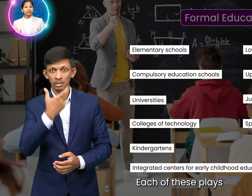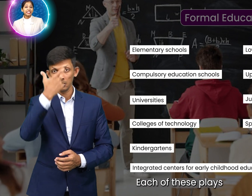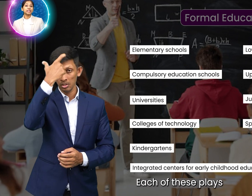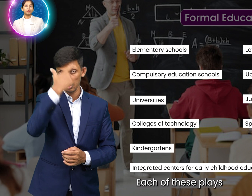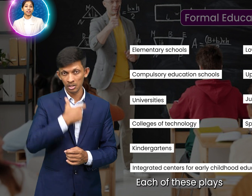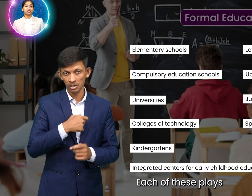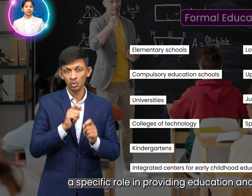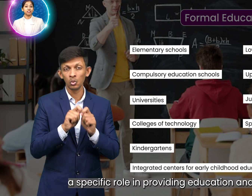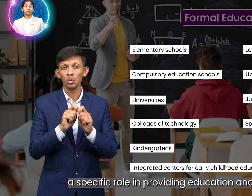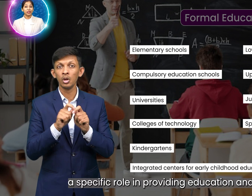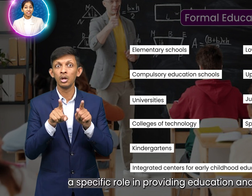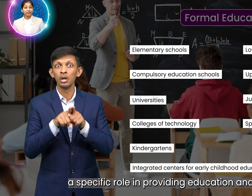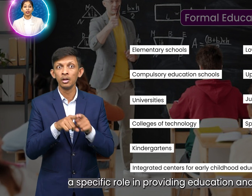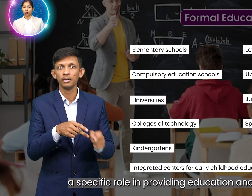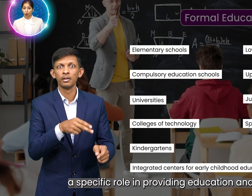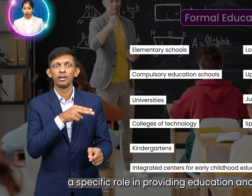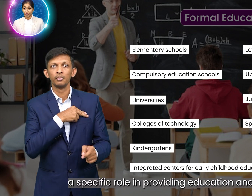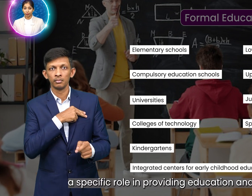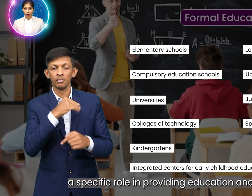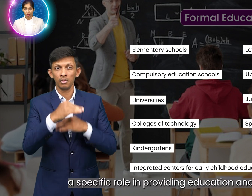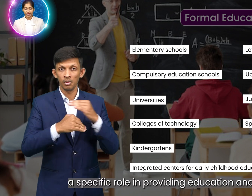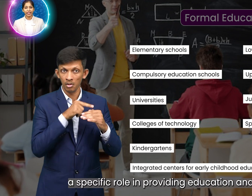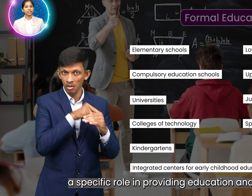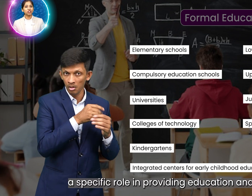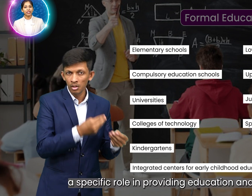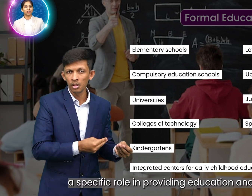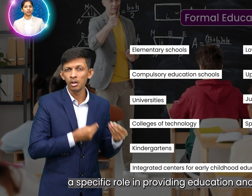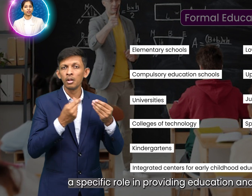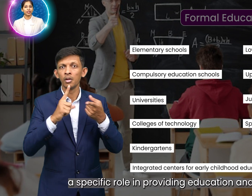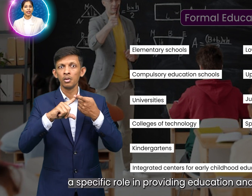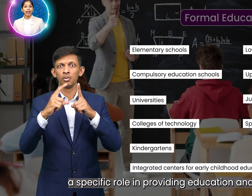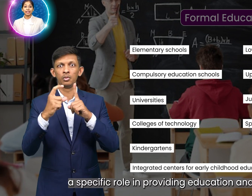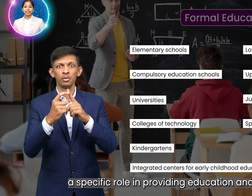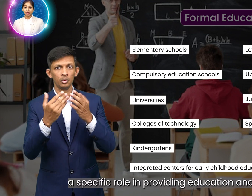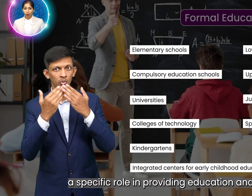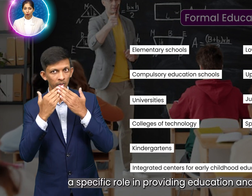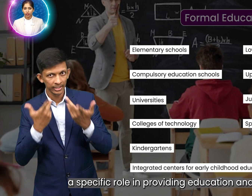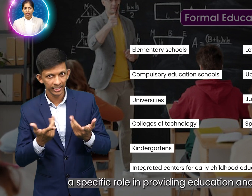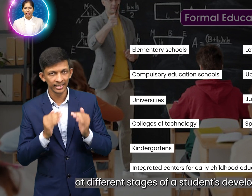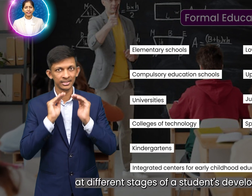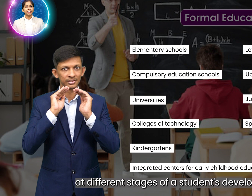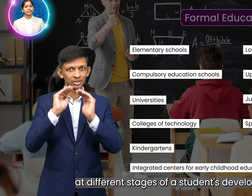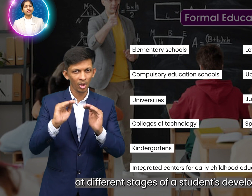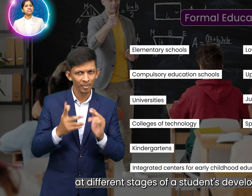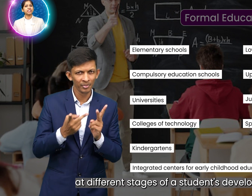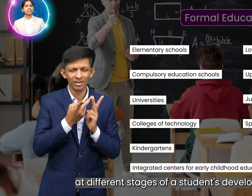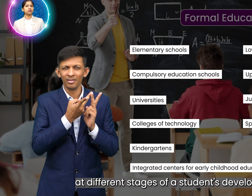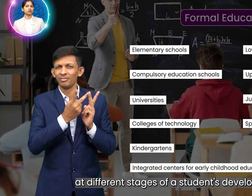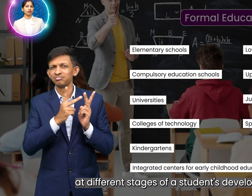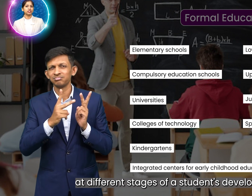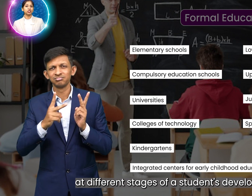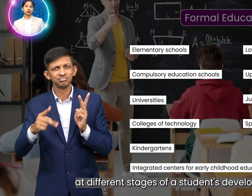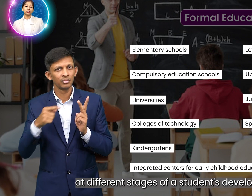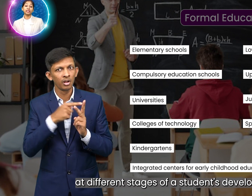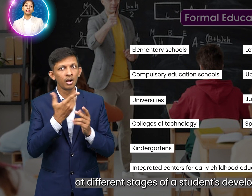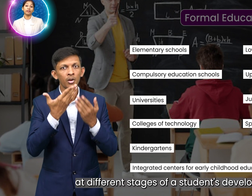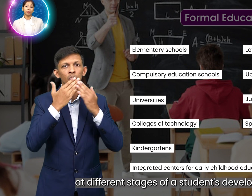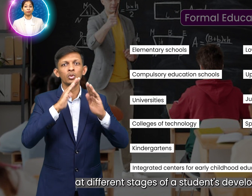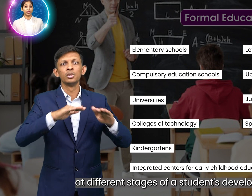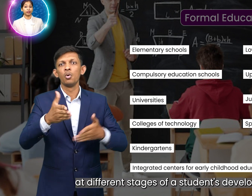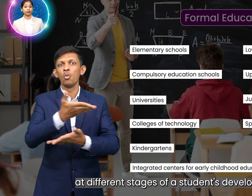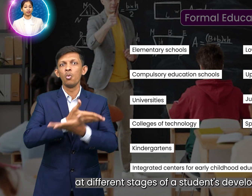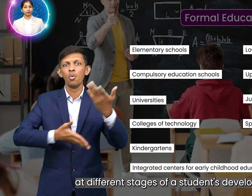Each of these plays a specific role in providing education and support at different stages of a